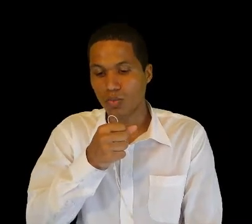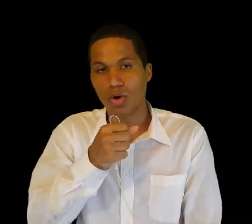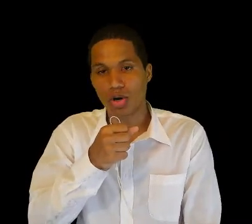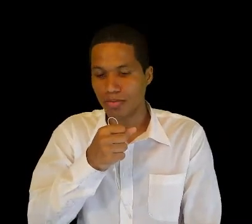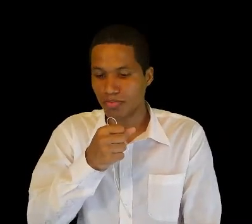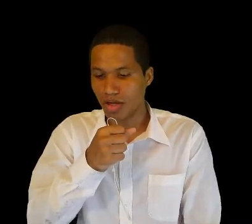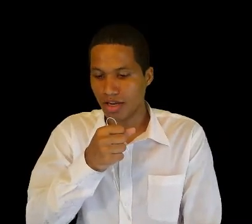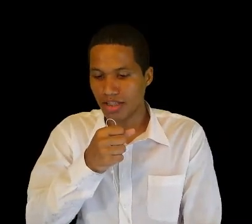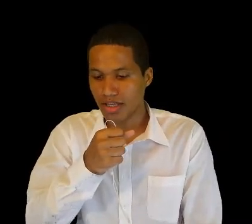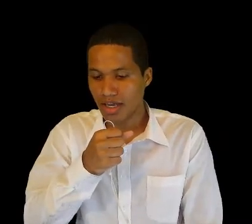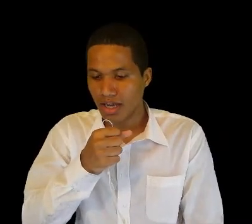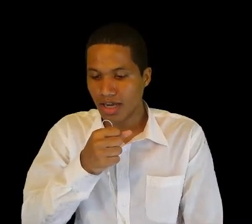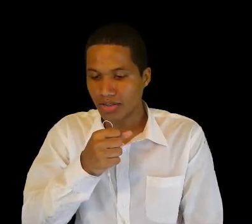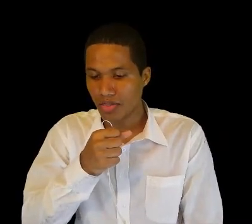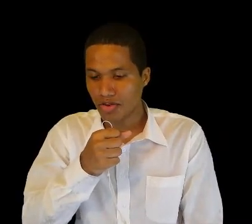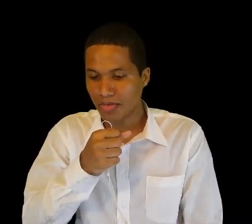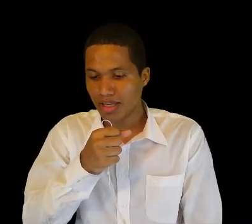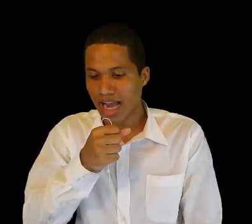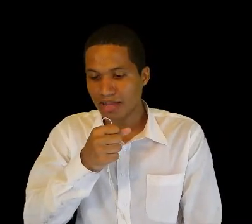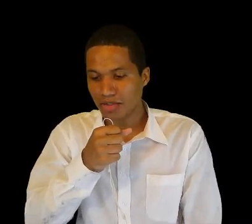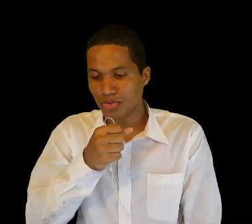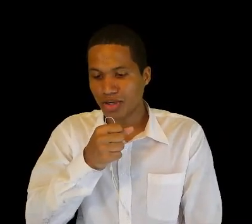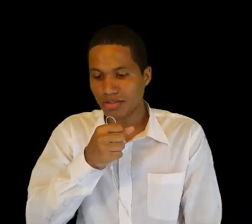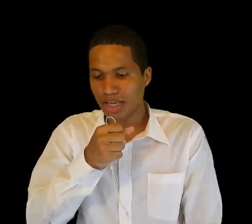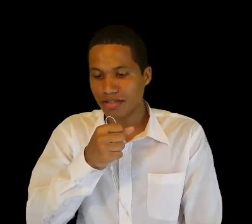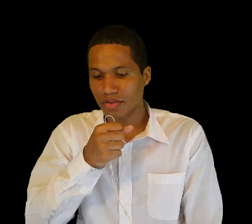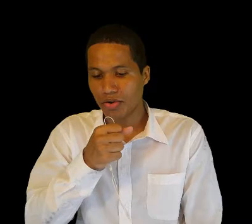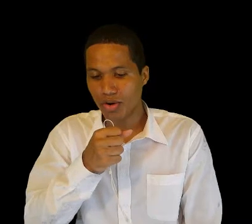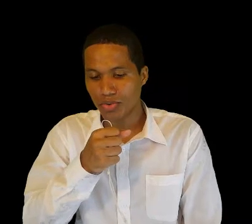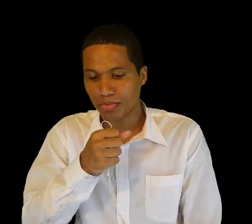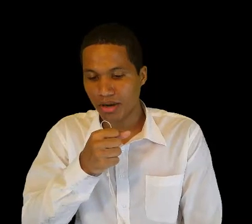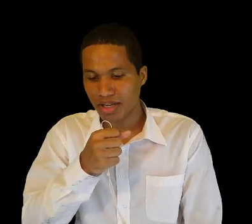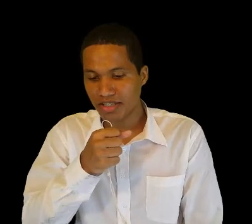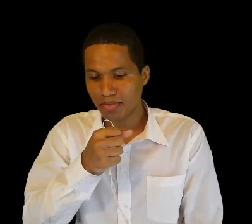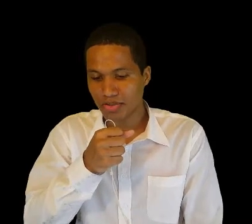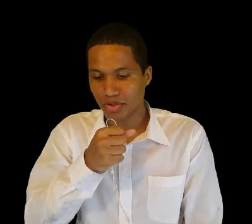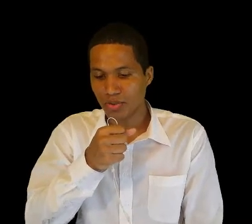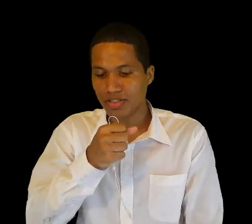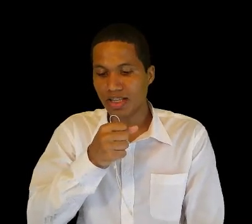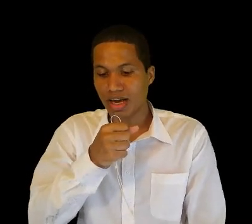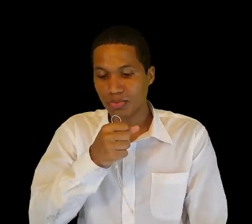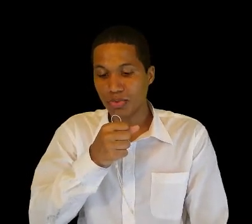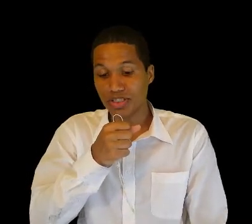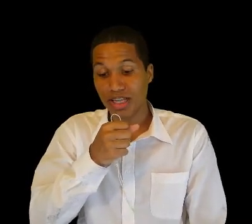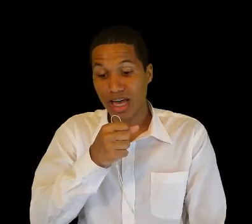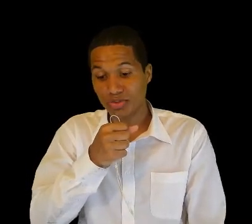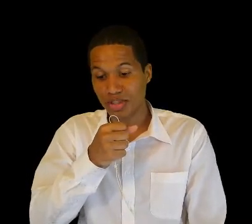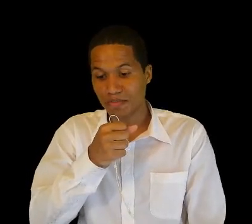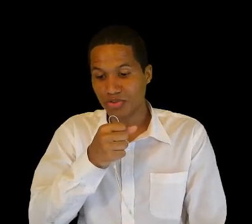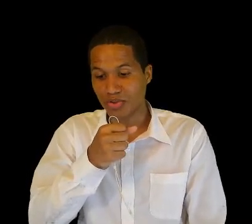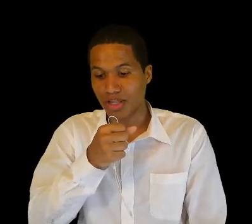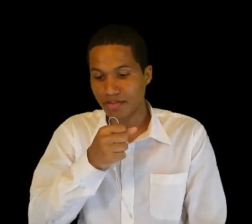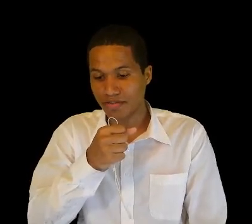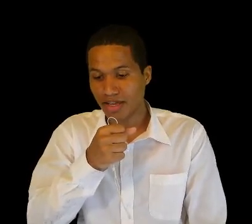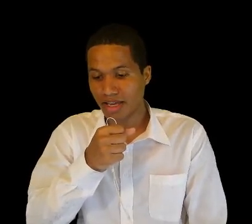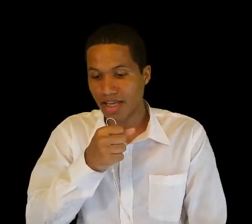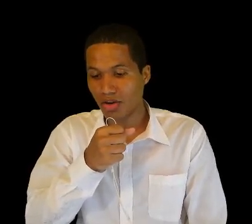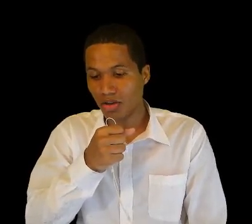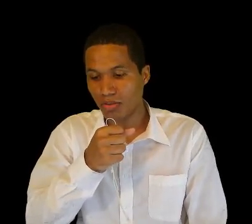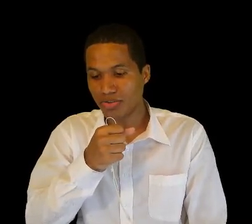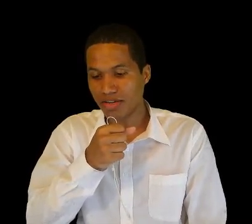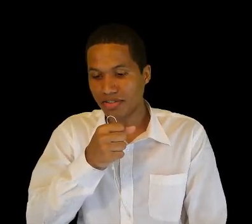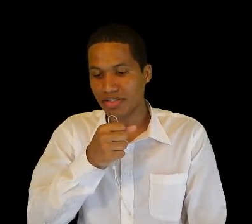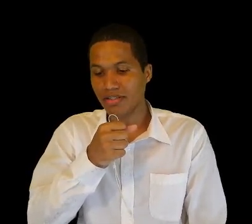as warm-blooded. Endothermic animals regulate their own body temperature, which allows them to live